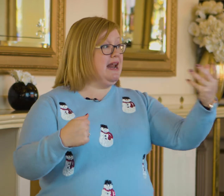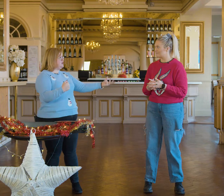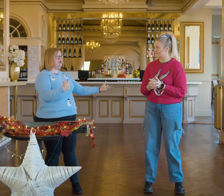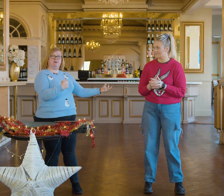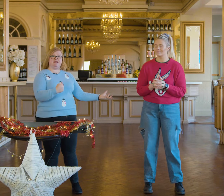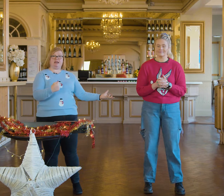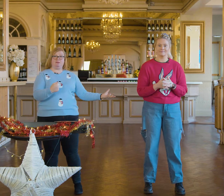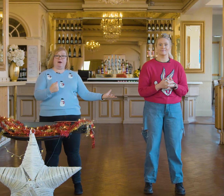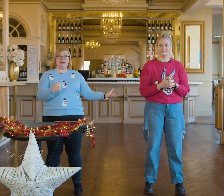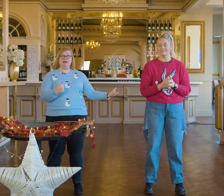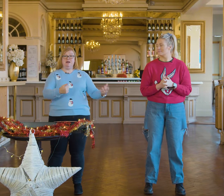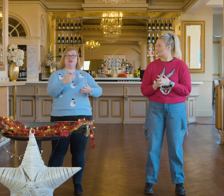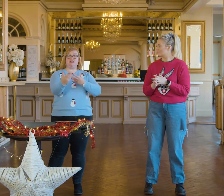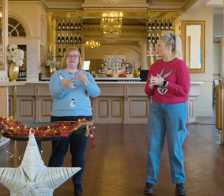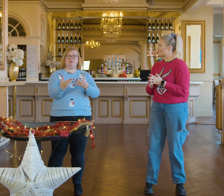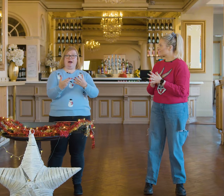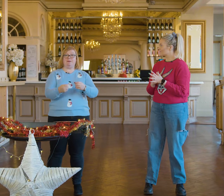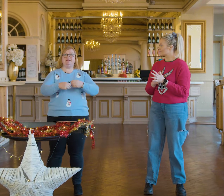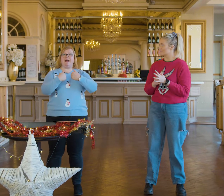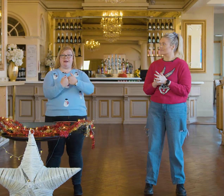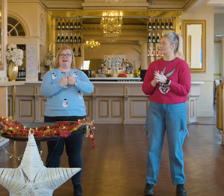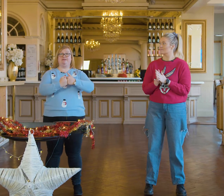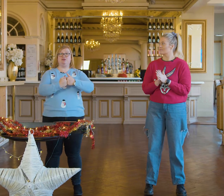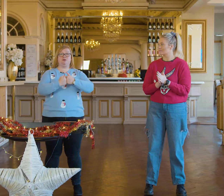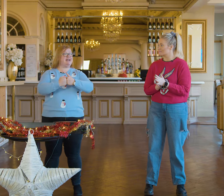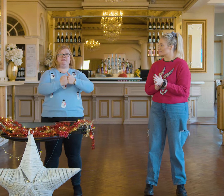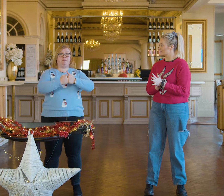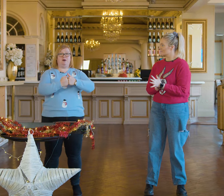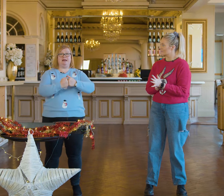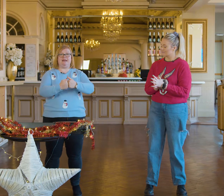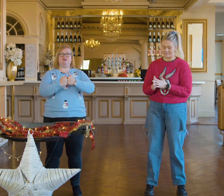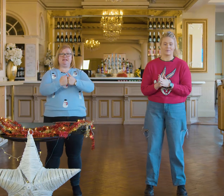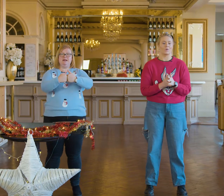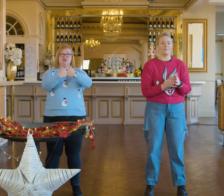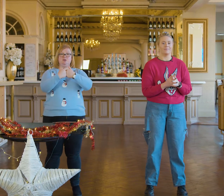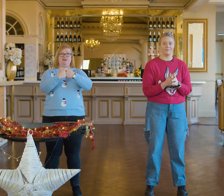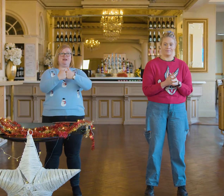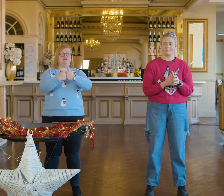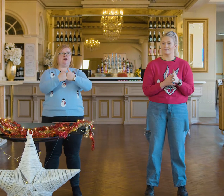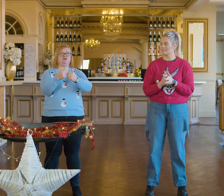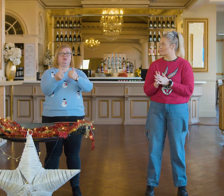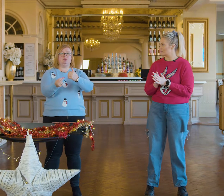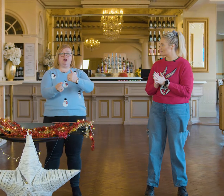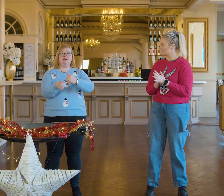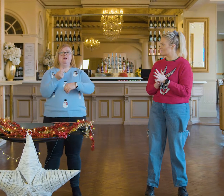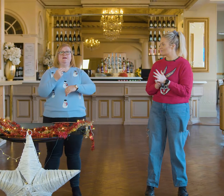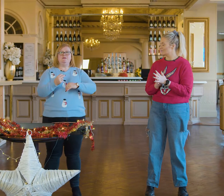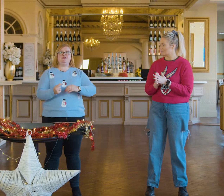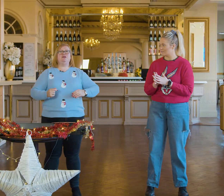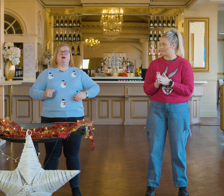Ashley will put the second part in so you can see what happens and then we'll have a go at whichever part we like. Ready? So with me first. 1, 2.